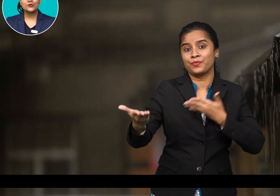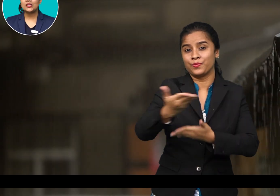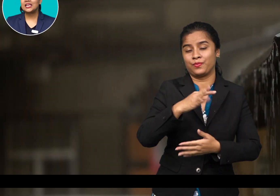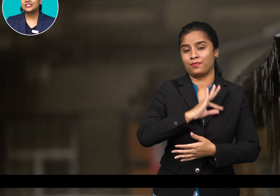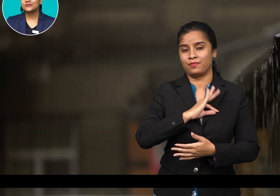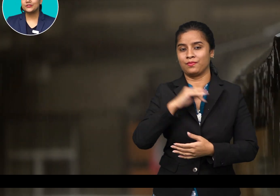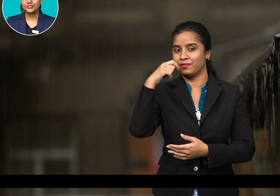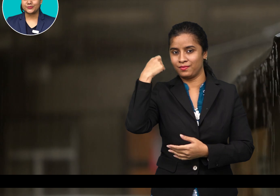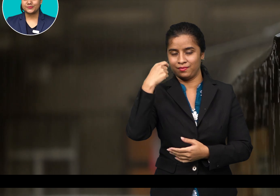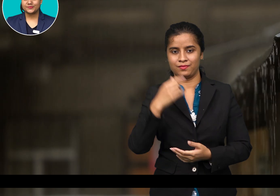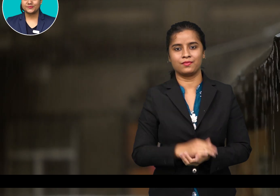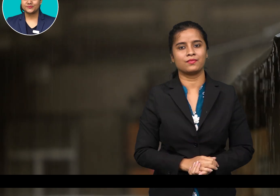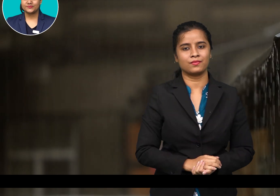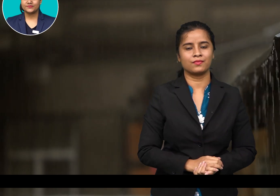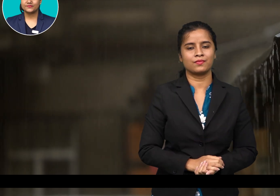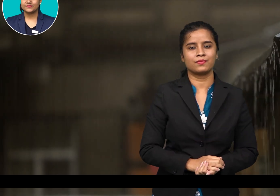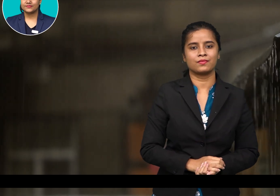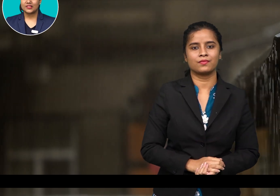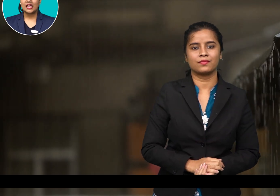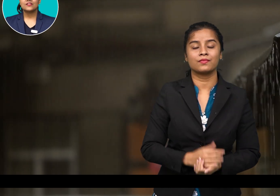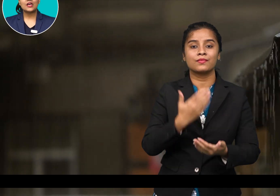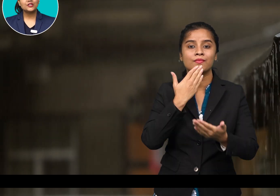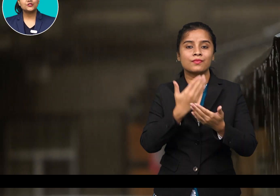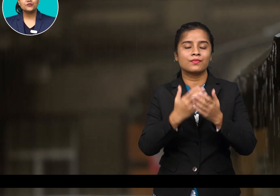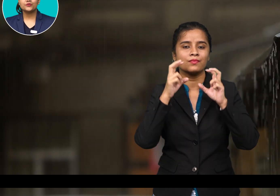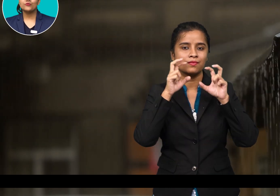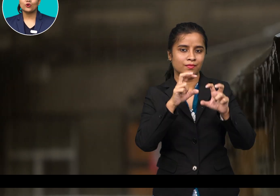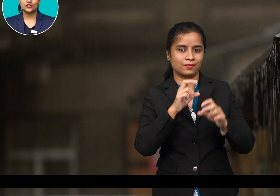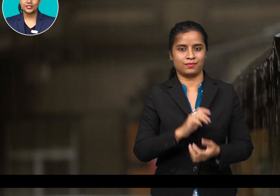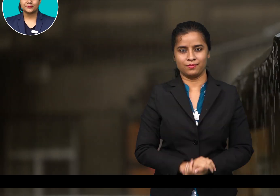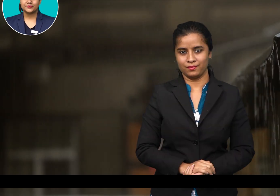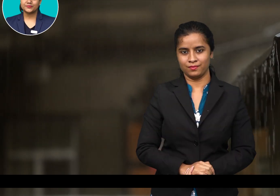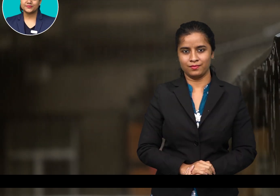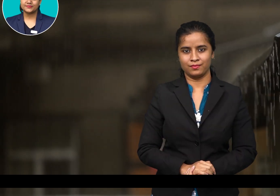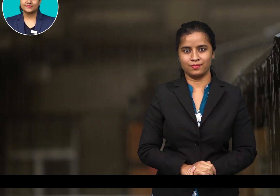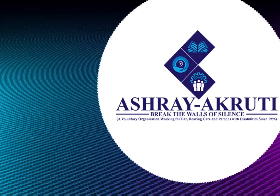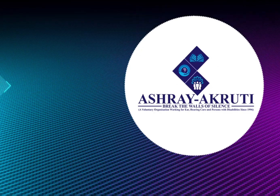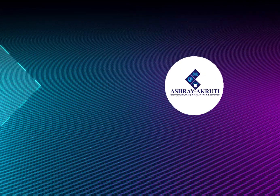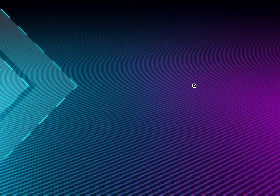Hope you like this video. Thank you for watching.